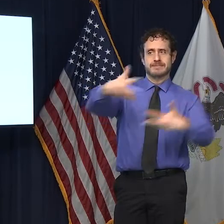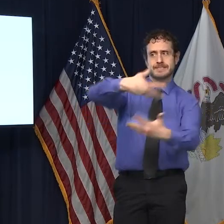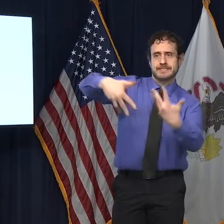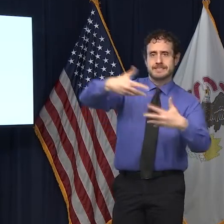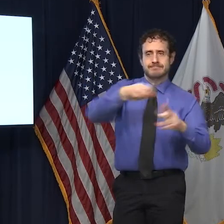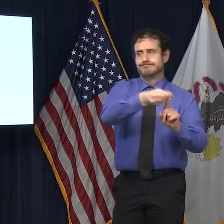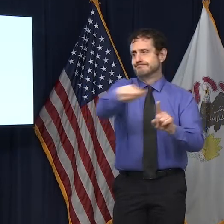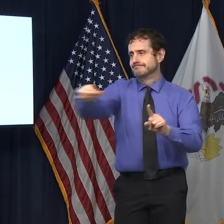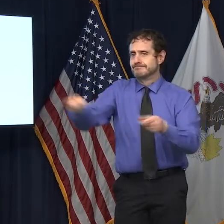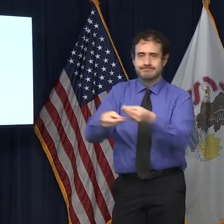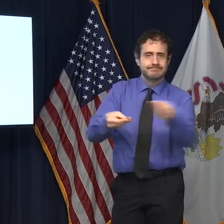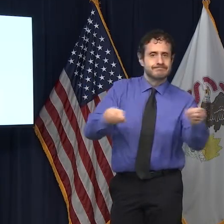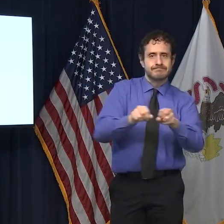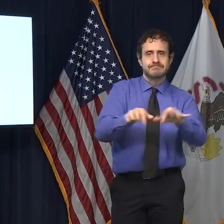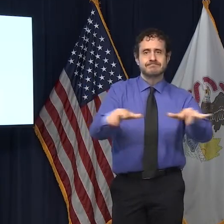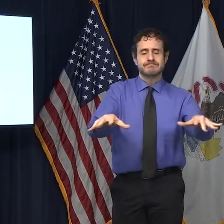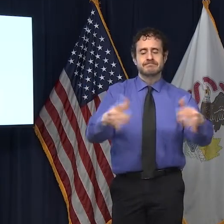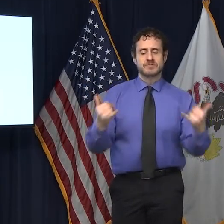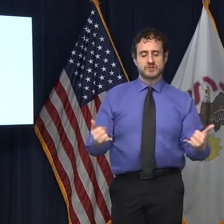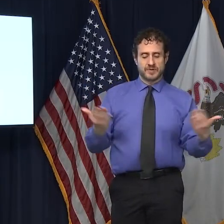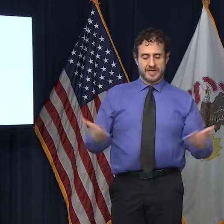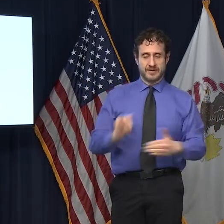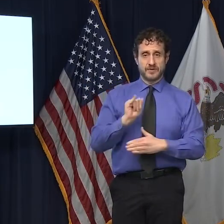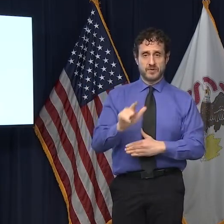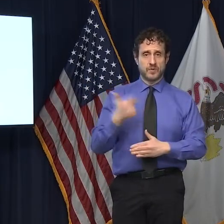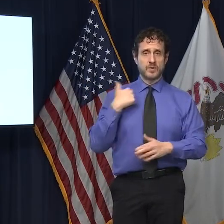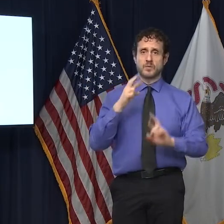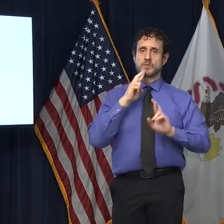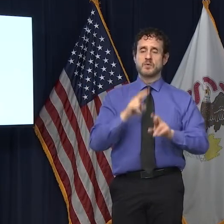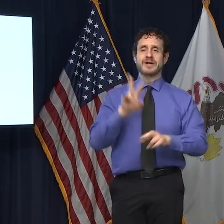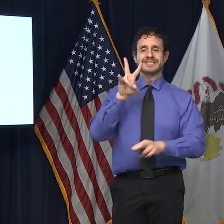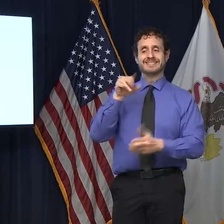Today in the state of Illinois, we are reporting